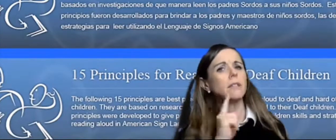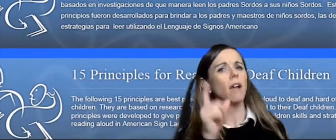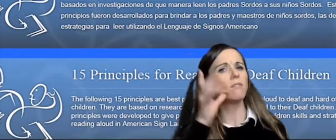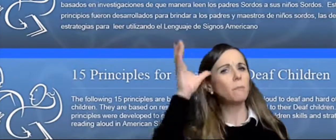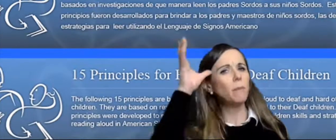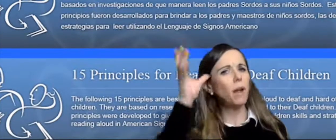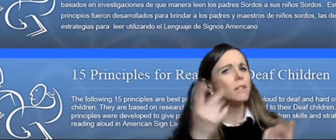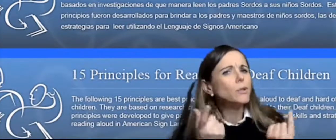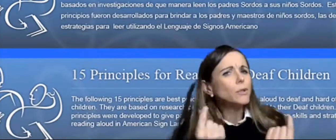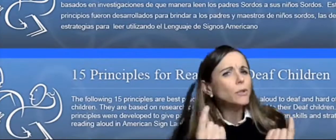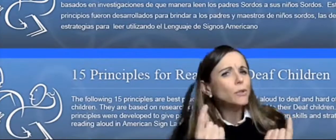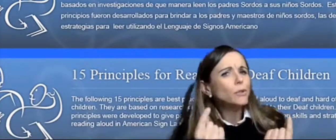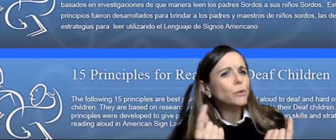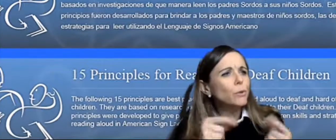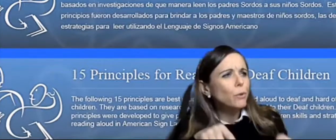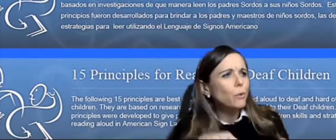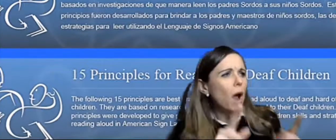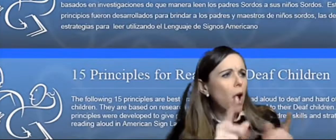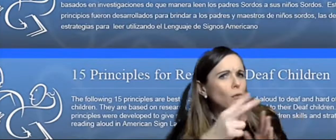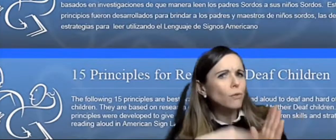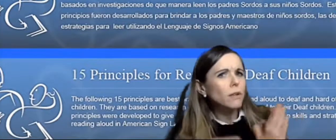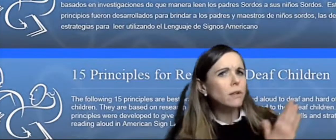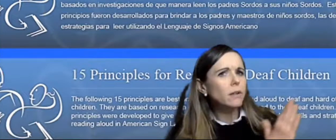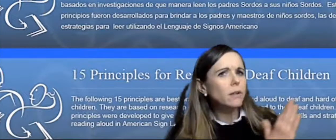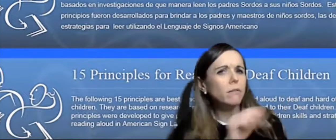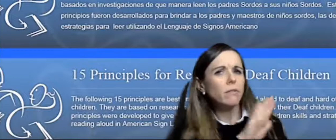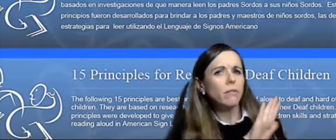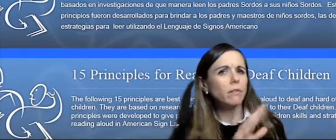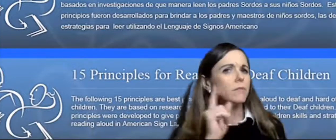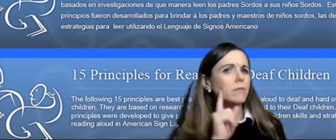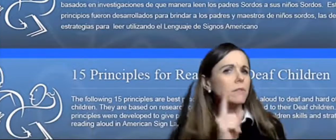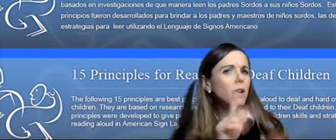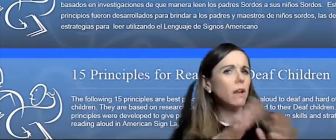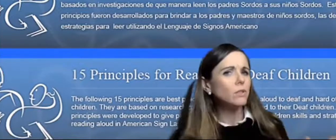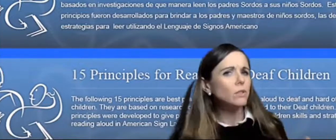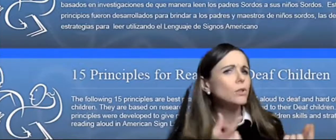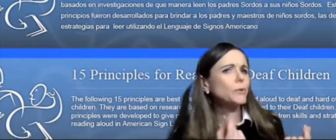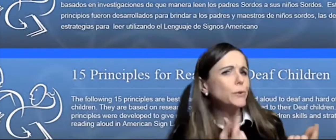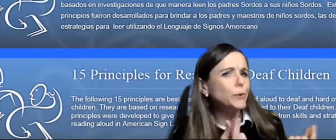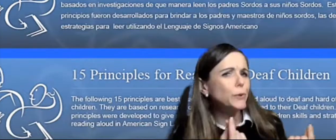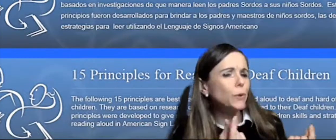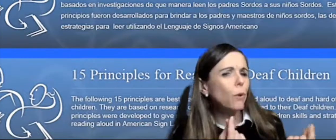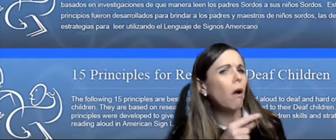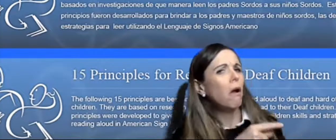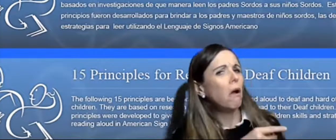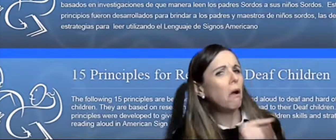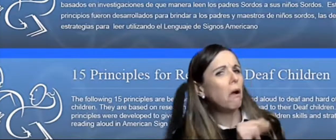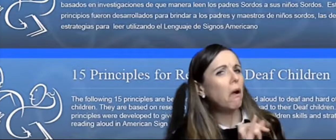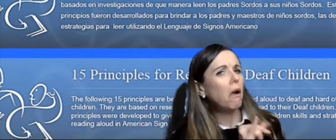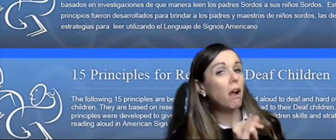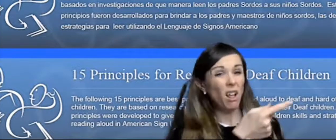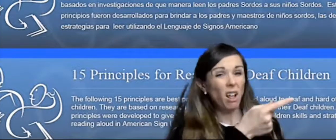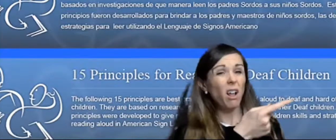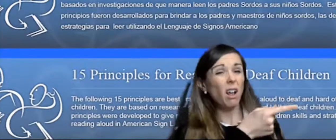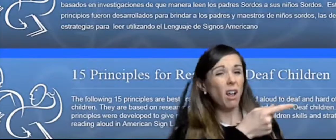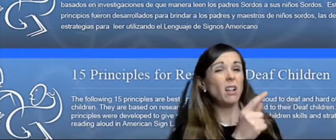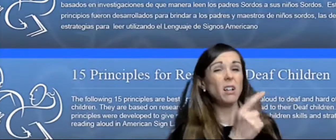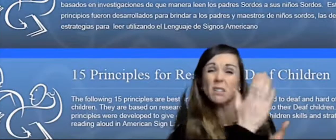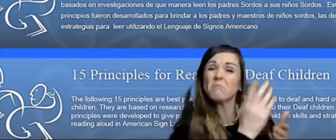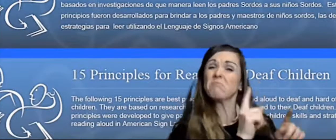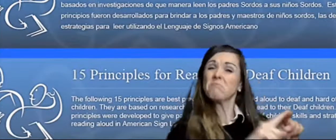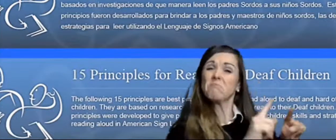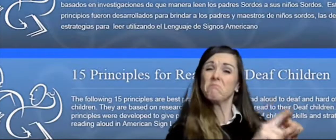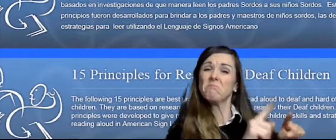These researchers noticed that deaf parents and deaf guardians do specific things while they're reading to their deaf and hard of